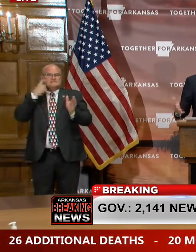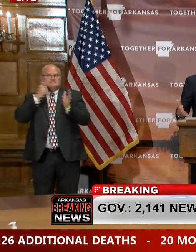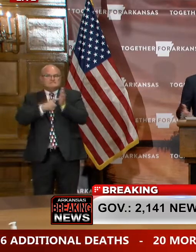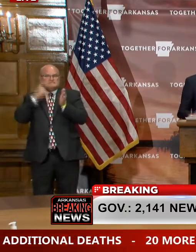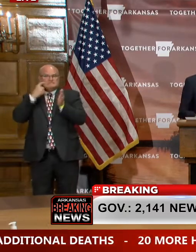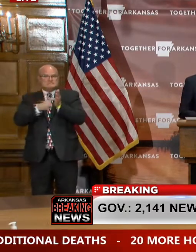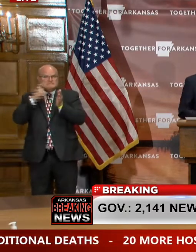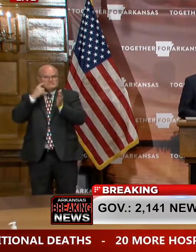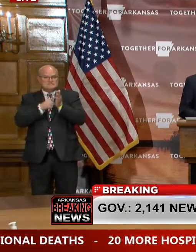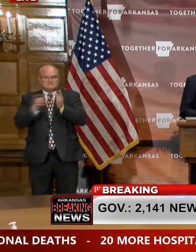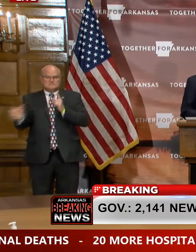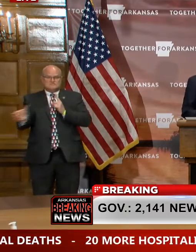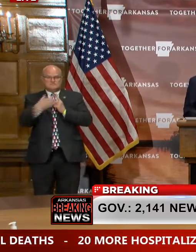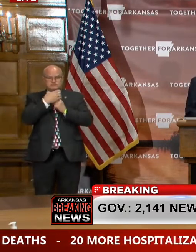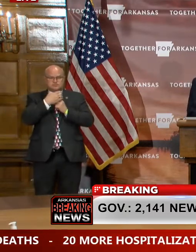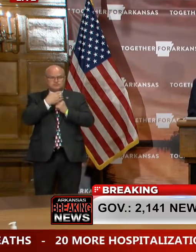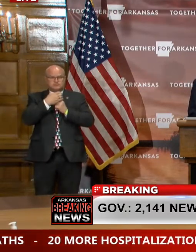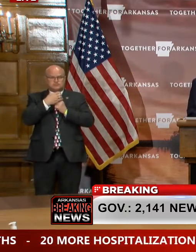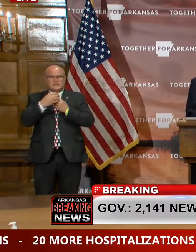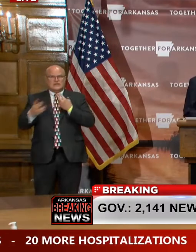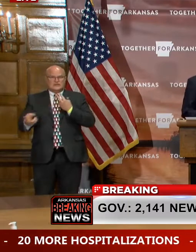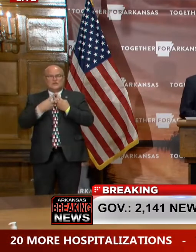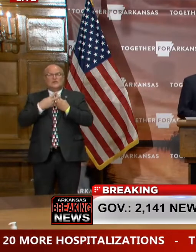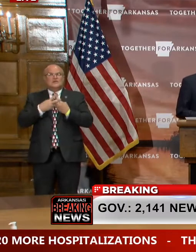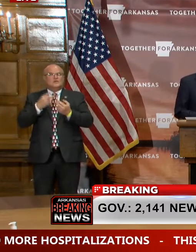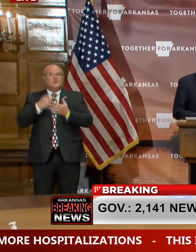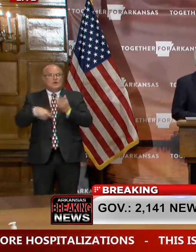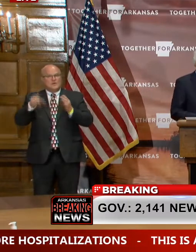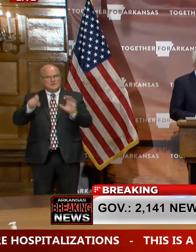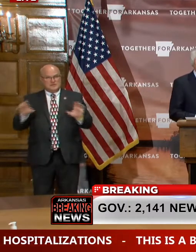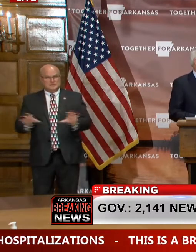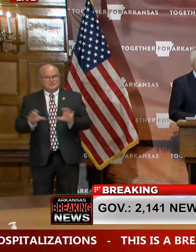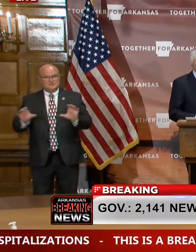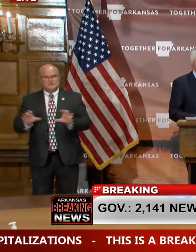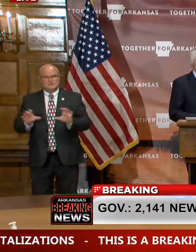identify, isolate, and that's what we have to do.